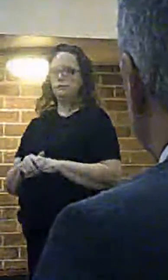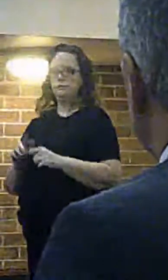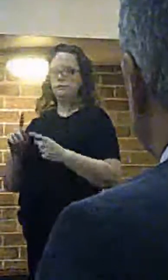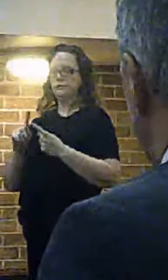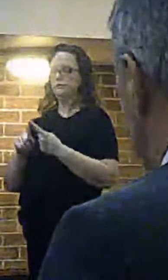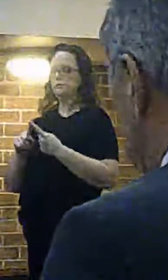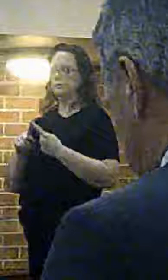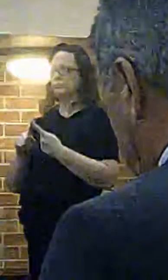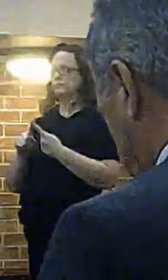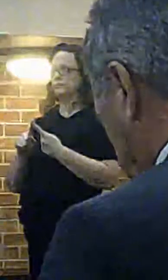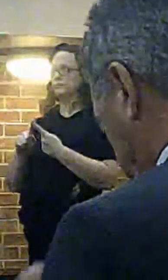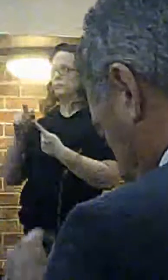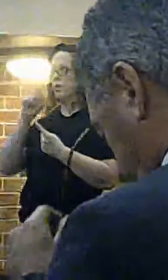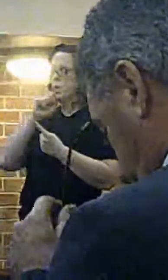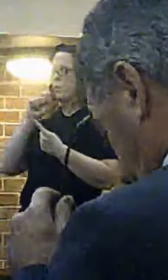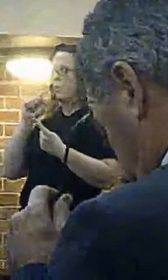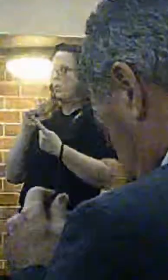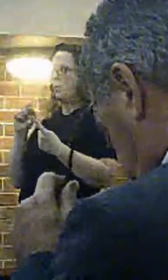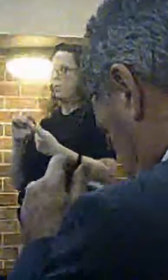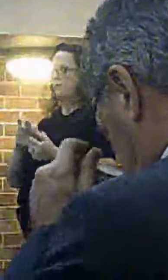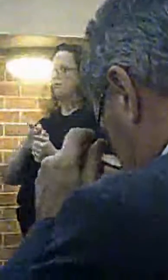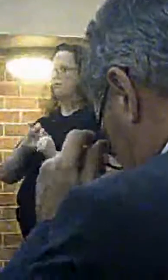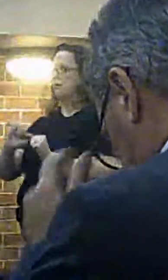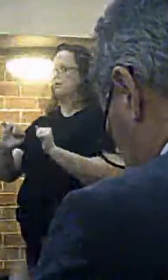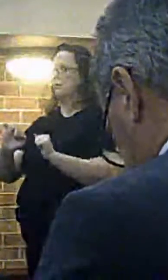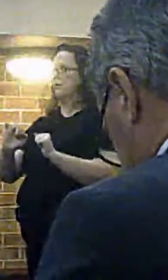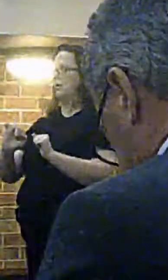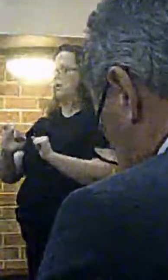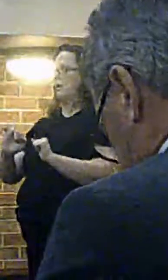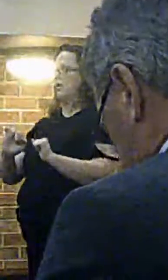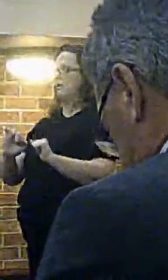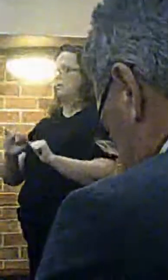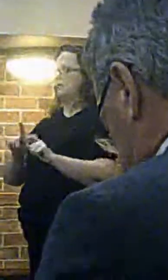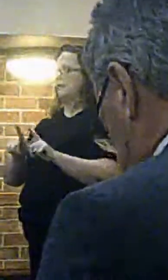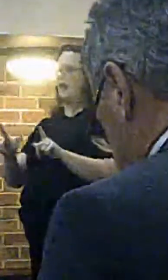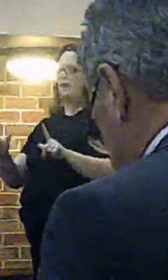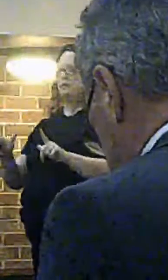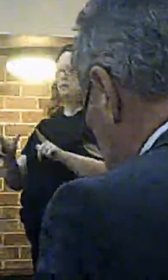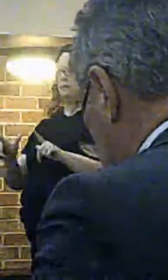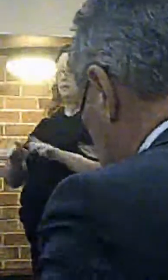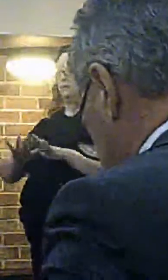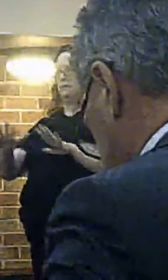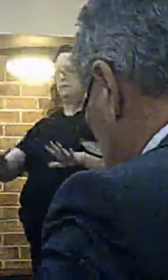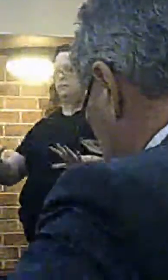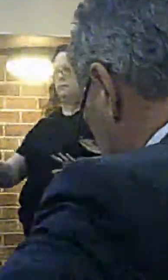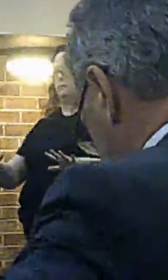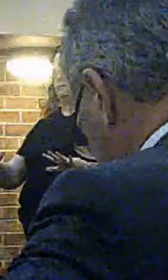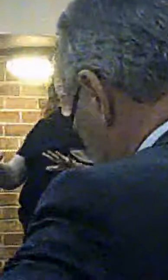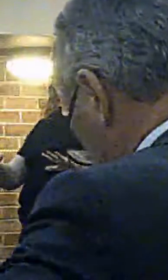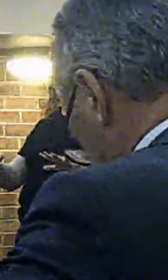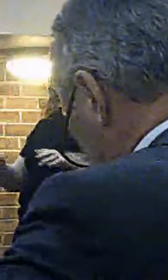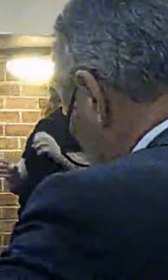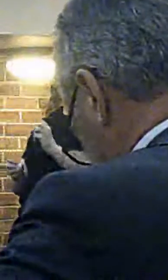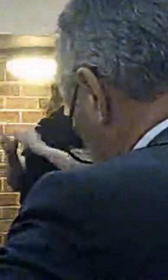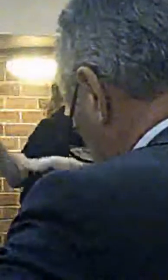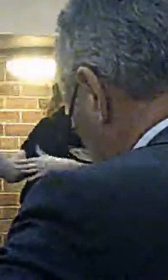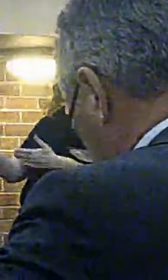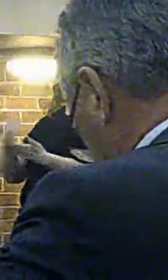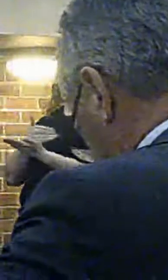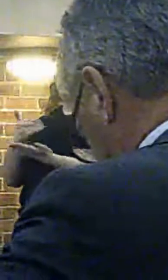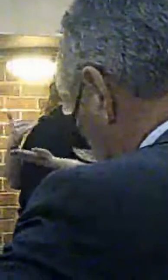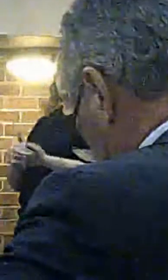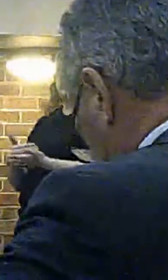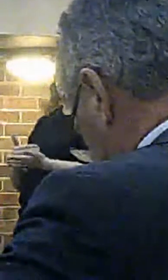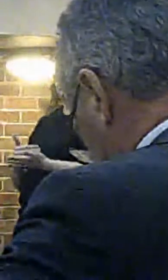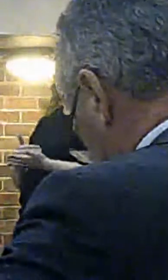be that Wirral retain ownership of the land and lease the land to the Fire and Rescue Authority, which